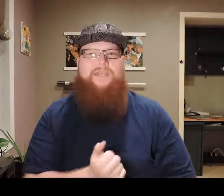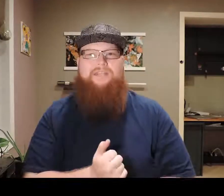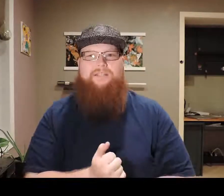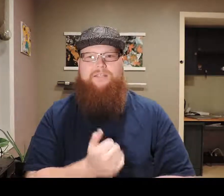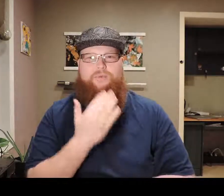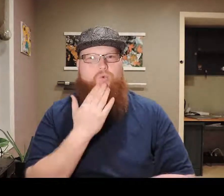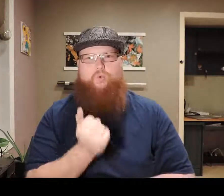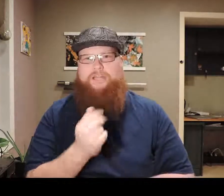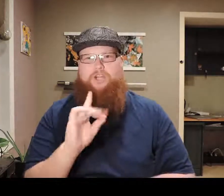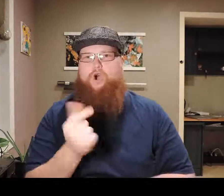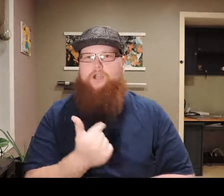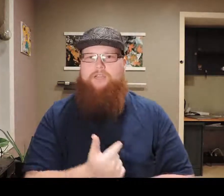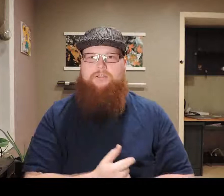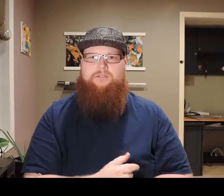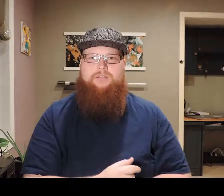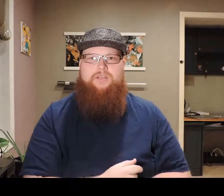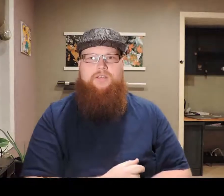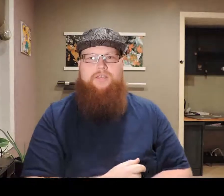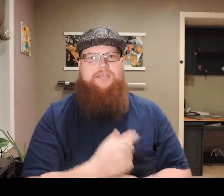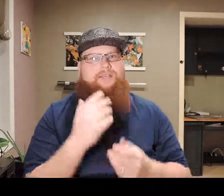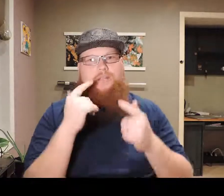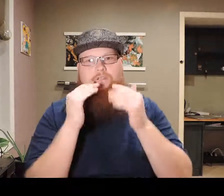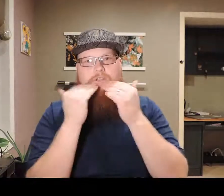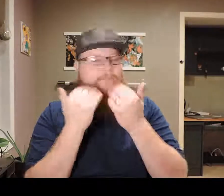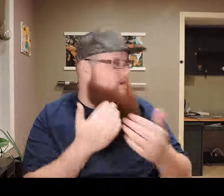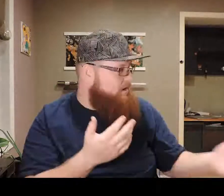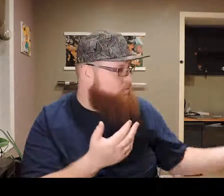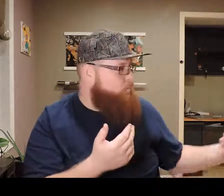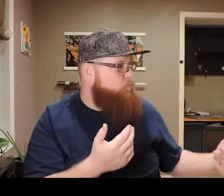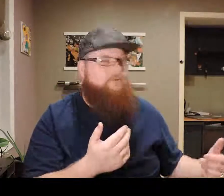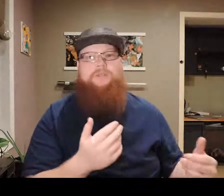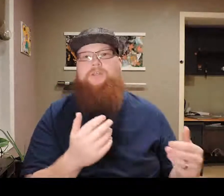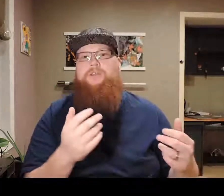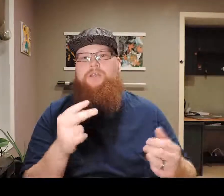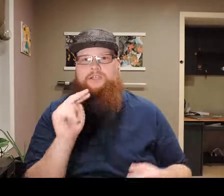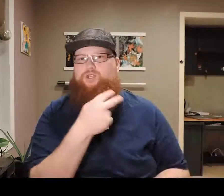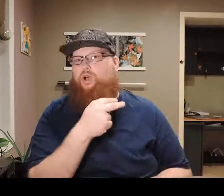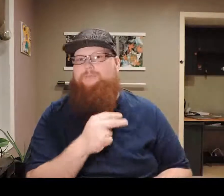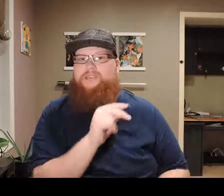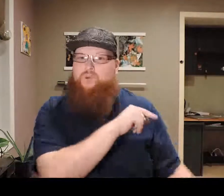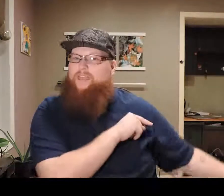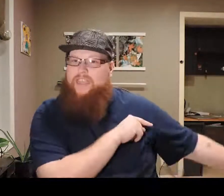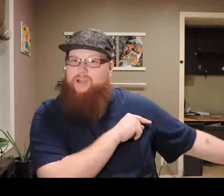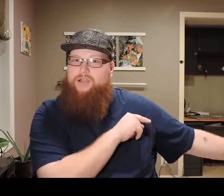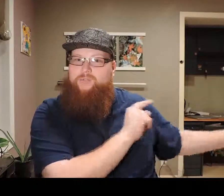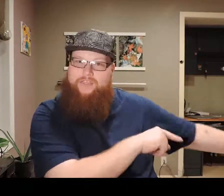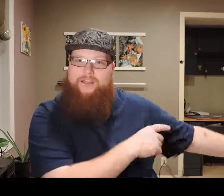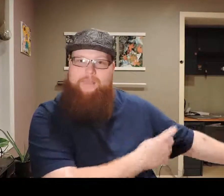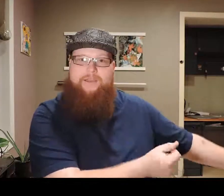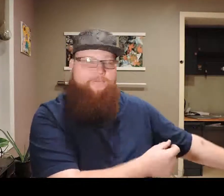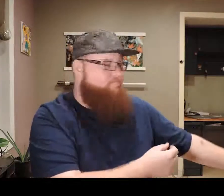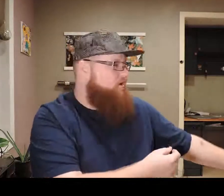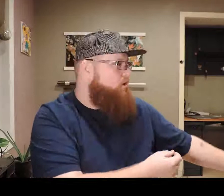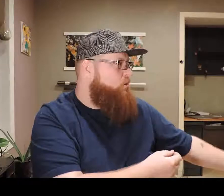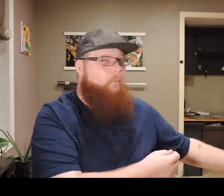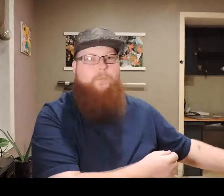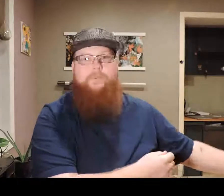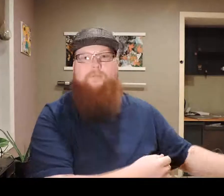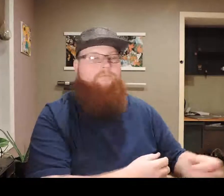Sweet, sweet dog. He just looked. Come here. I just saw him. He's right there. He's right there. Come here.